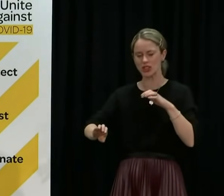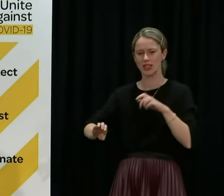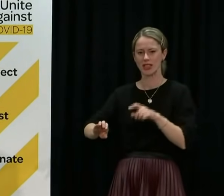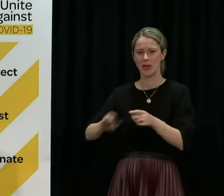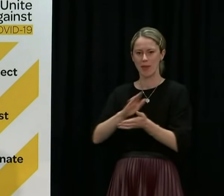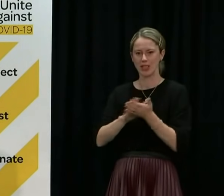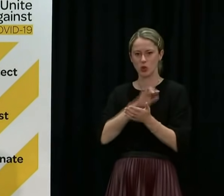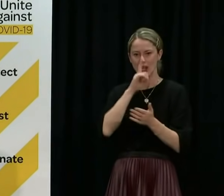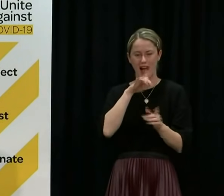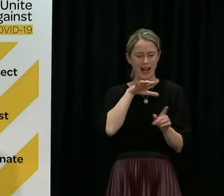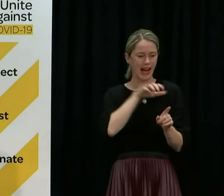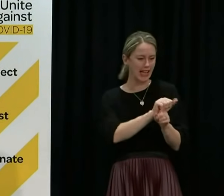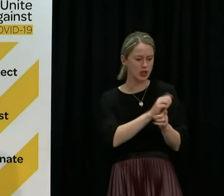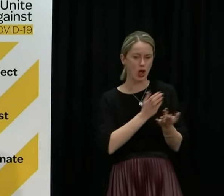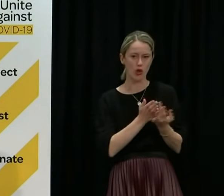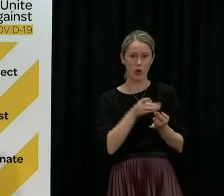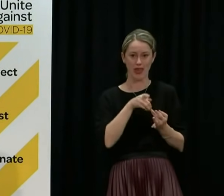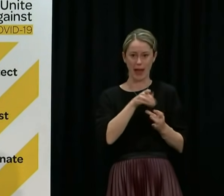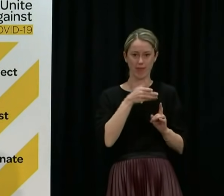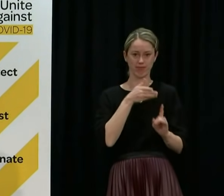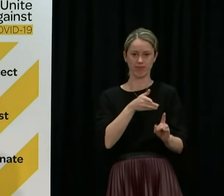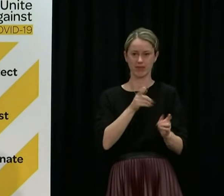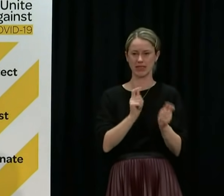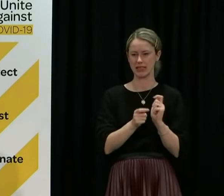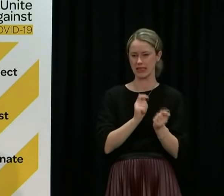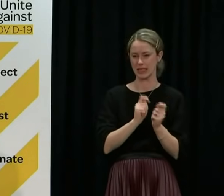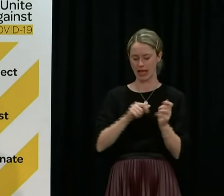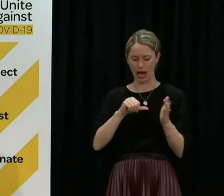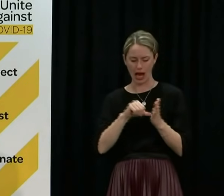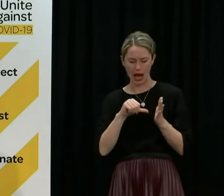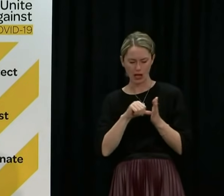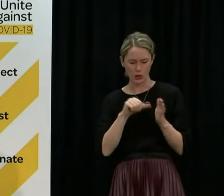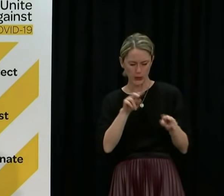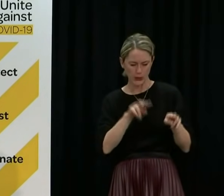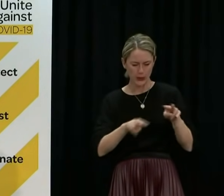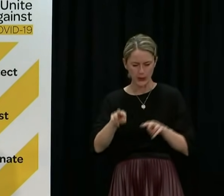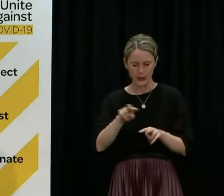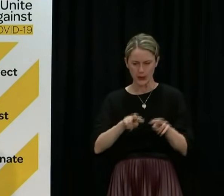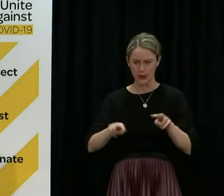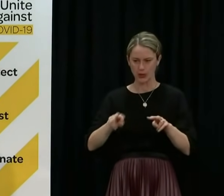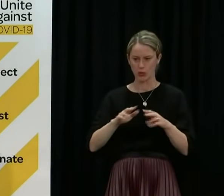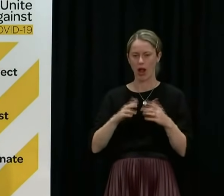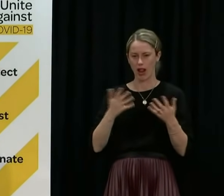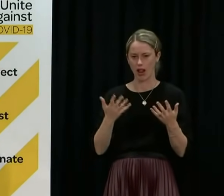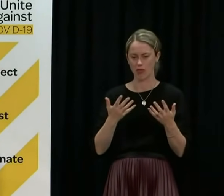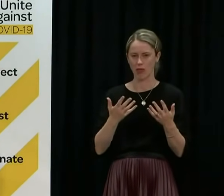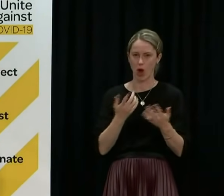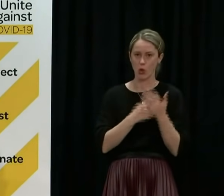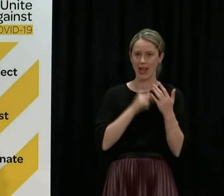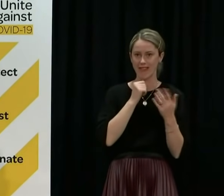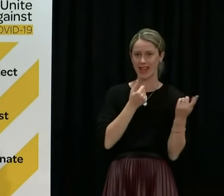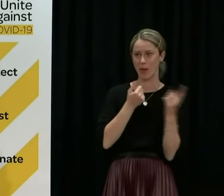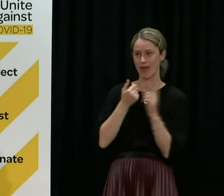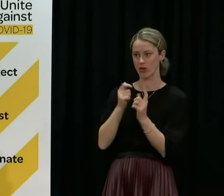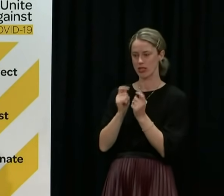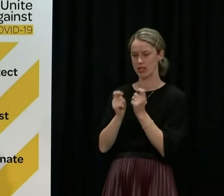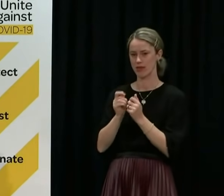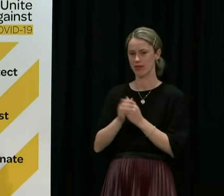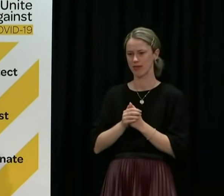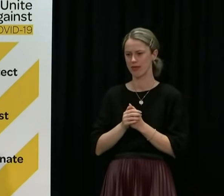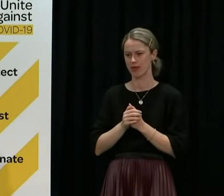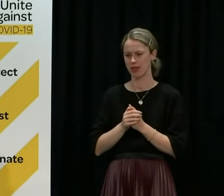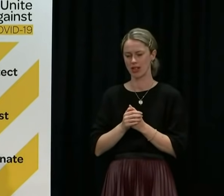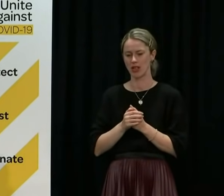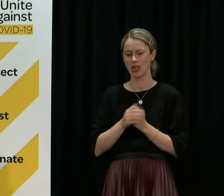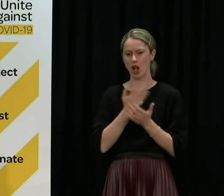wastewater, then potentially that becomes more difficult to detect unless they're coming forward to be tested. And that is a part of the country where we